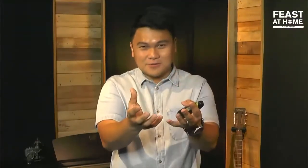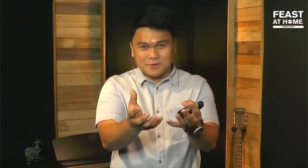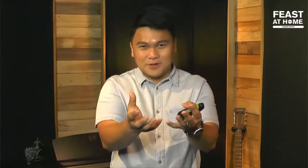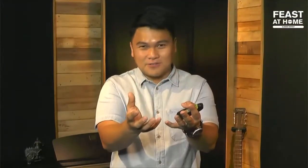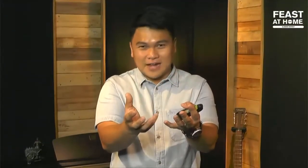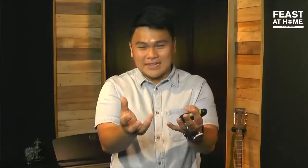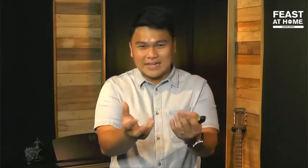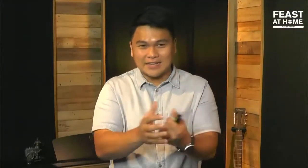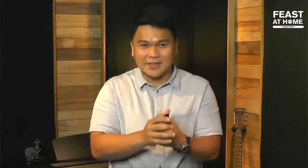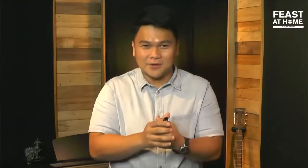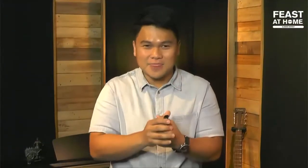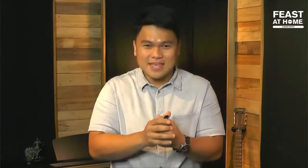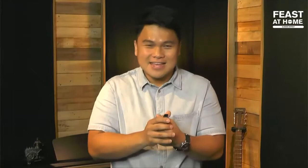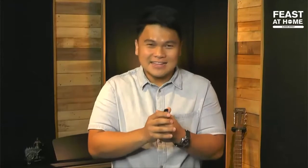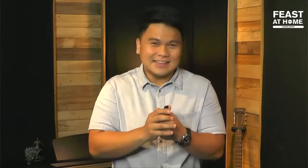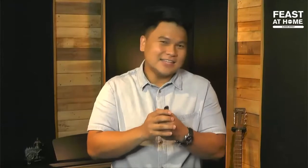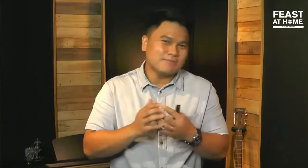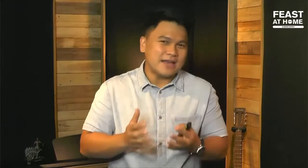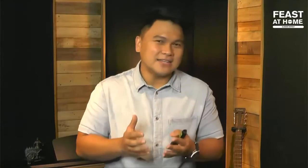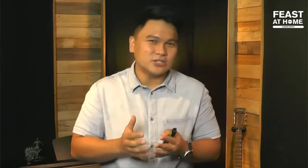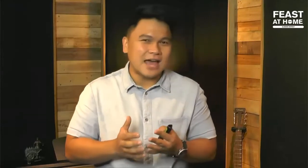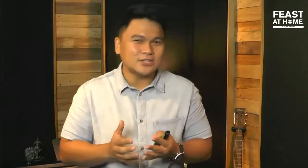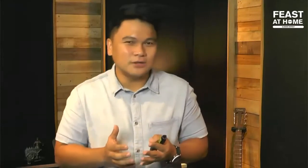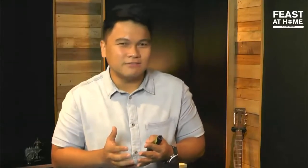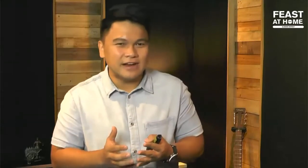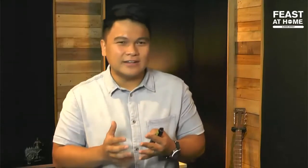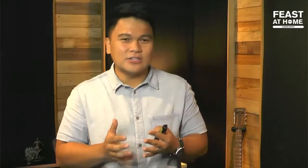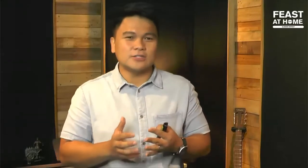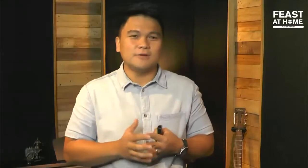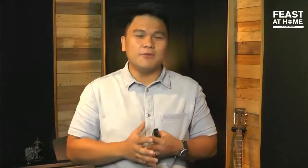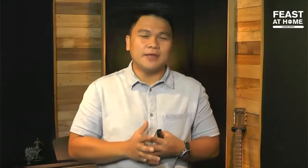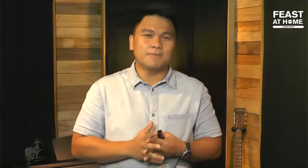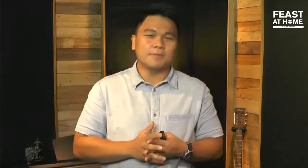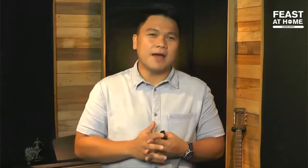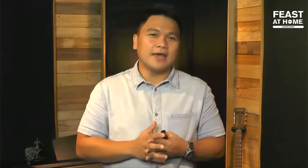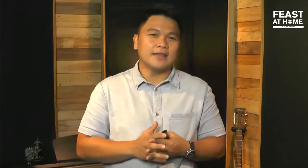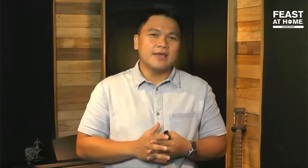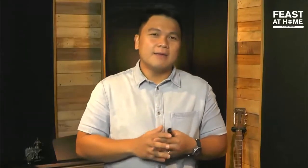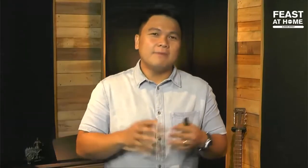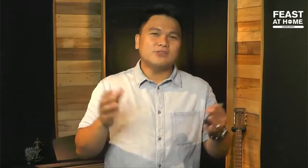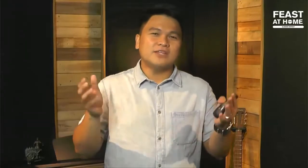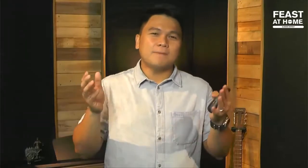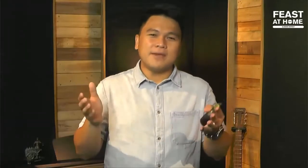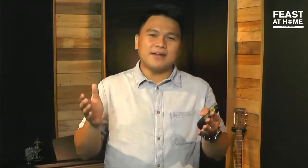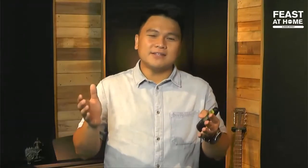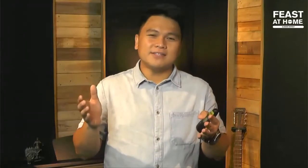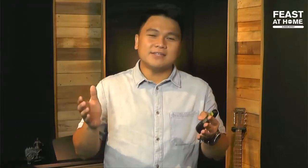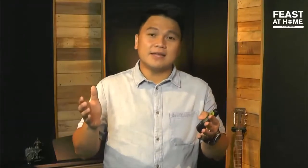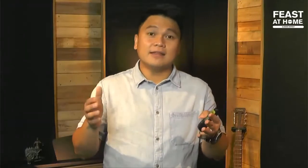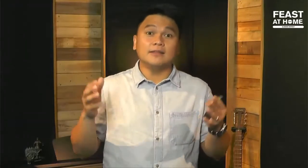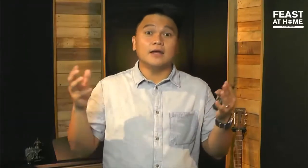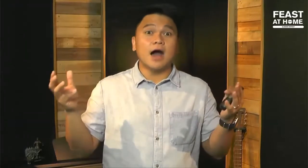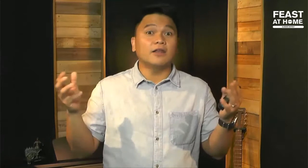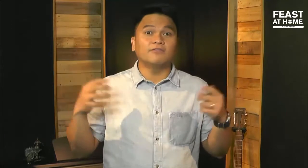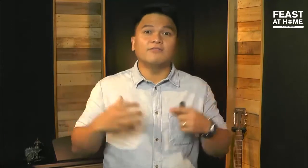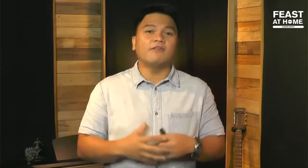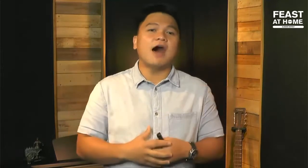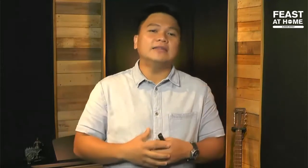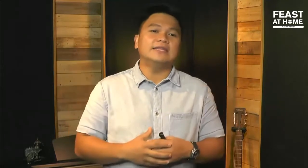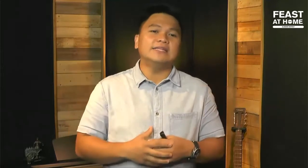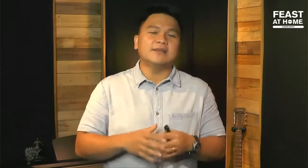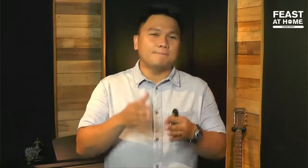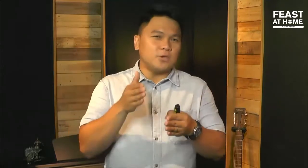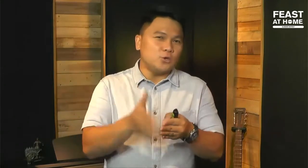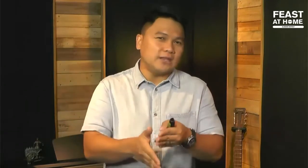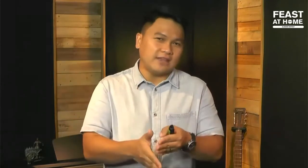yung word of God natin ngayon, this passage is actually very disturbing. Bakit? Because it appears that the God of the